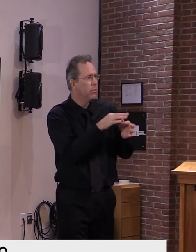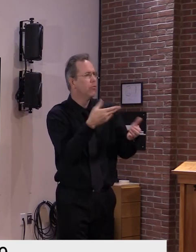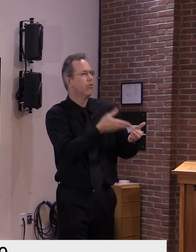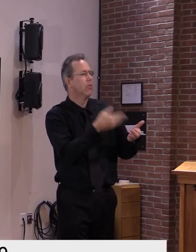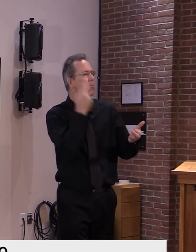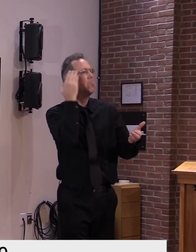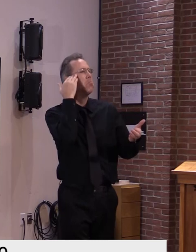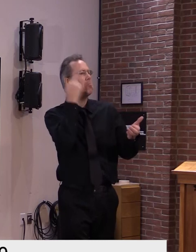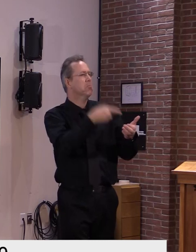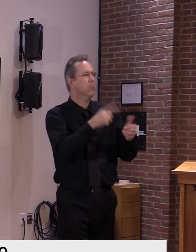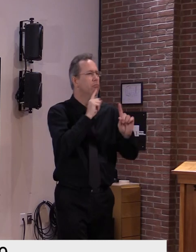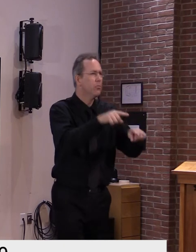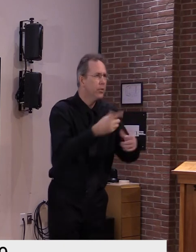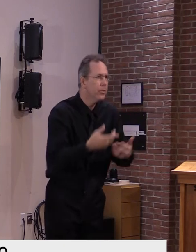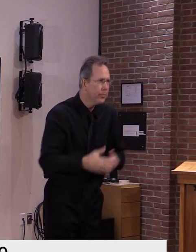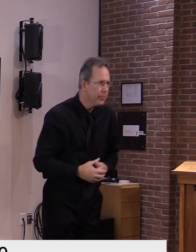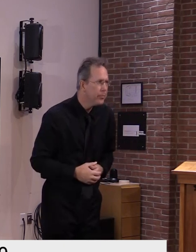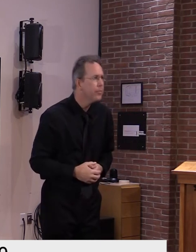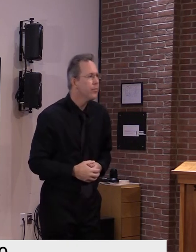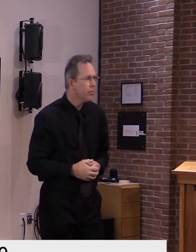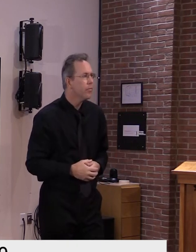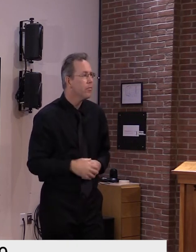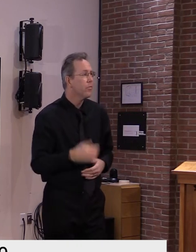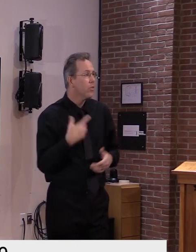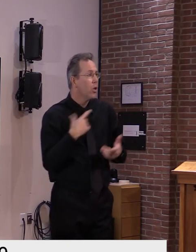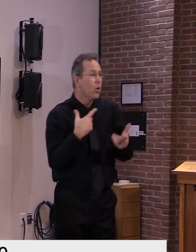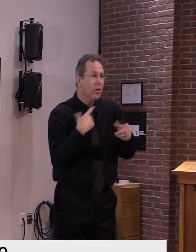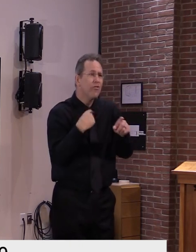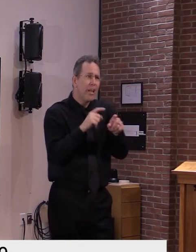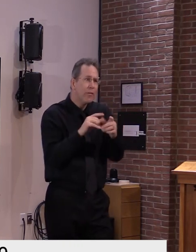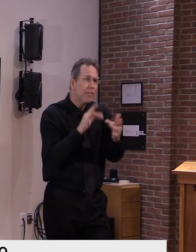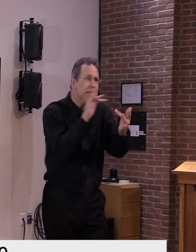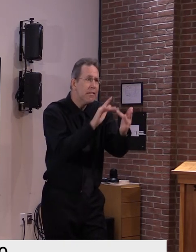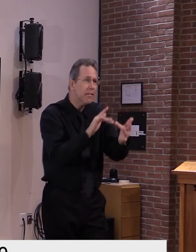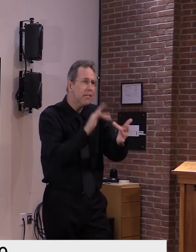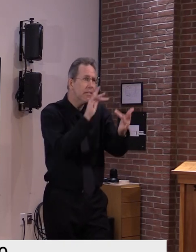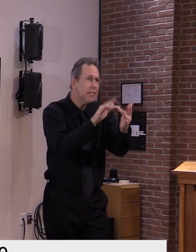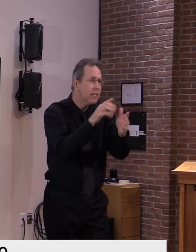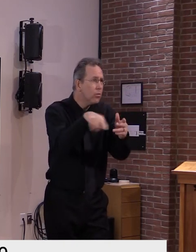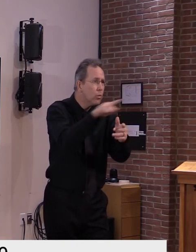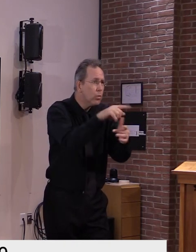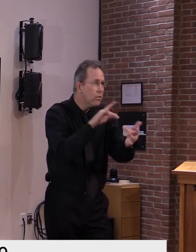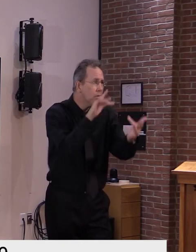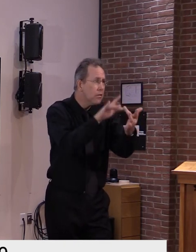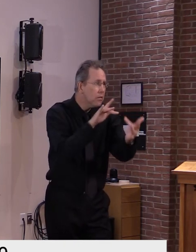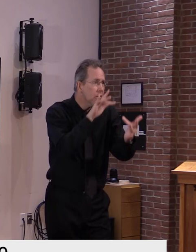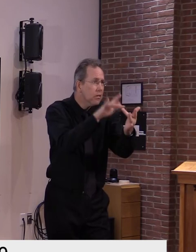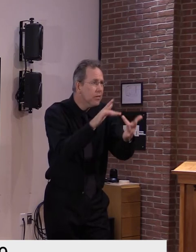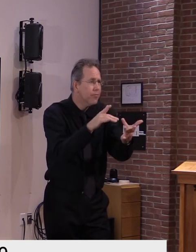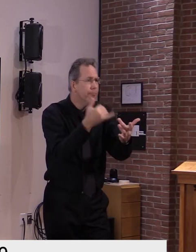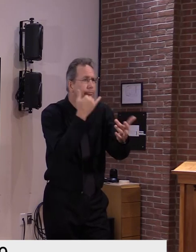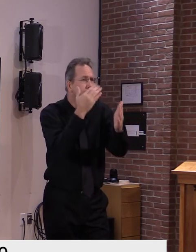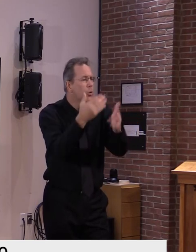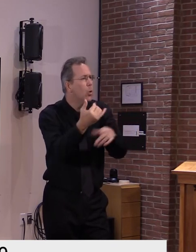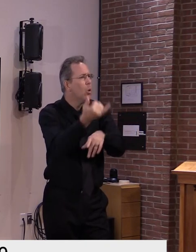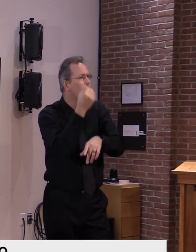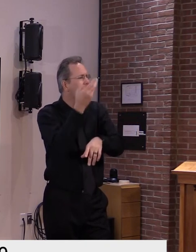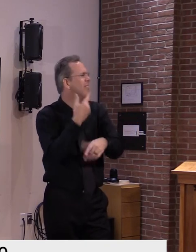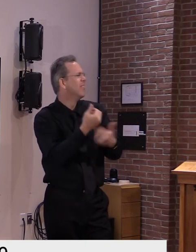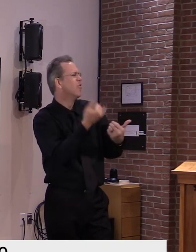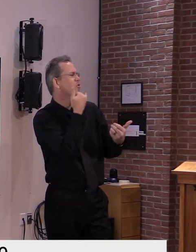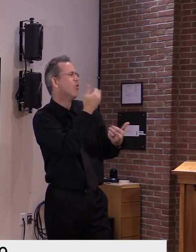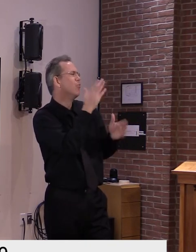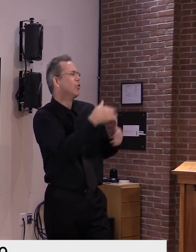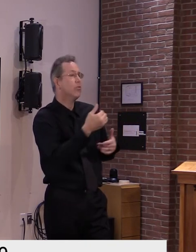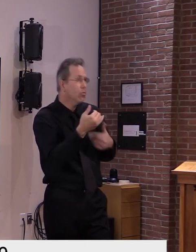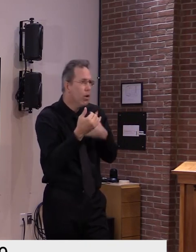time, I'm not going to discount it as a non-possibility out there. But as I said, we've